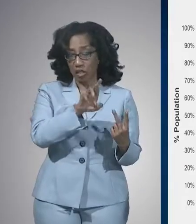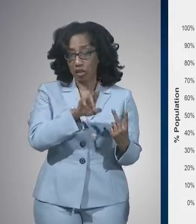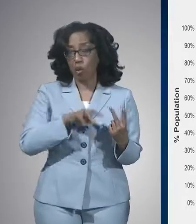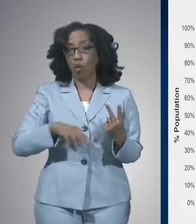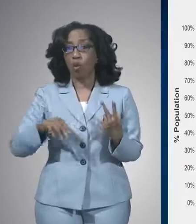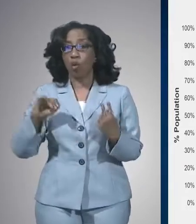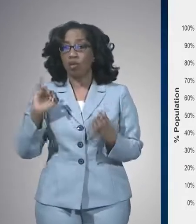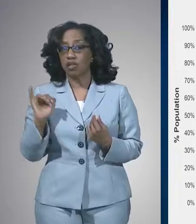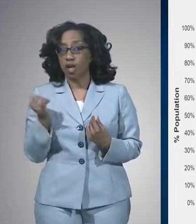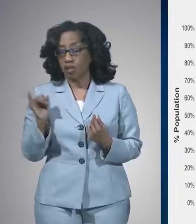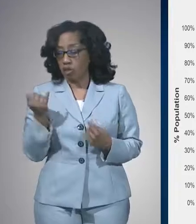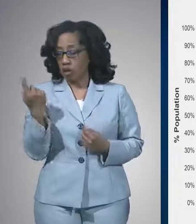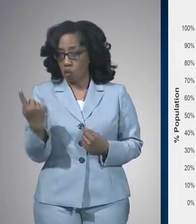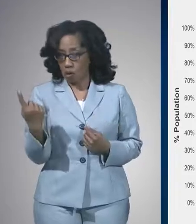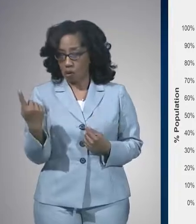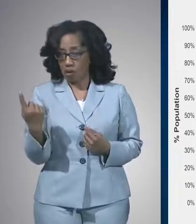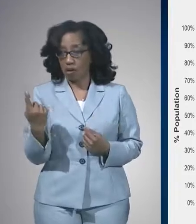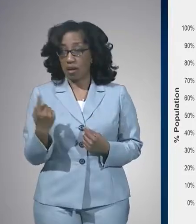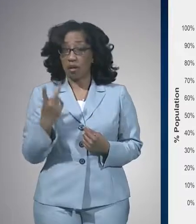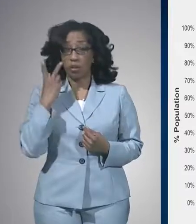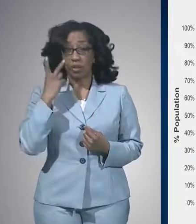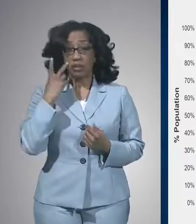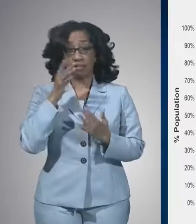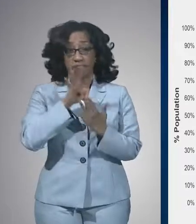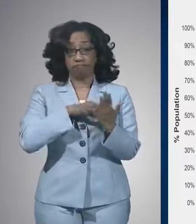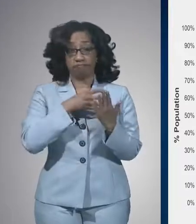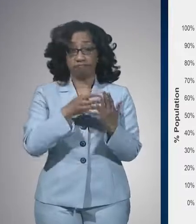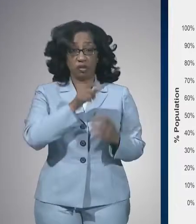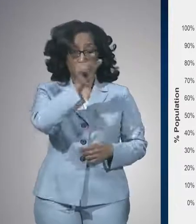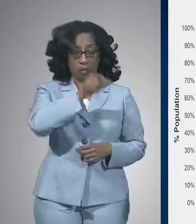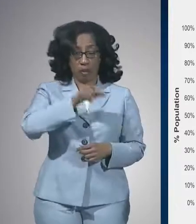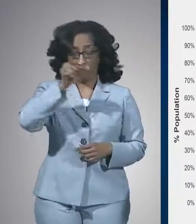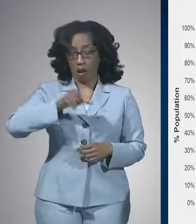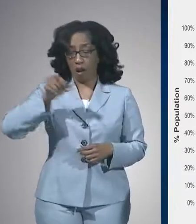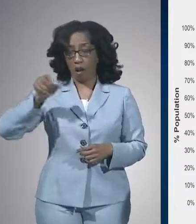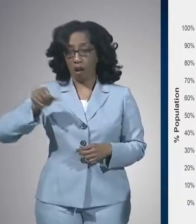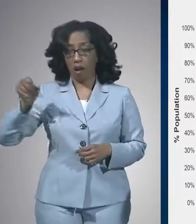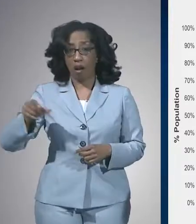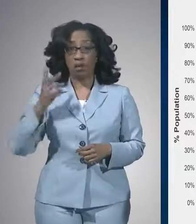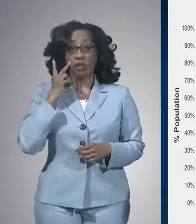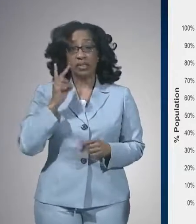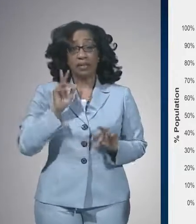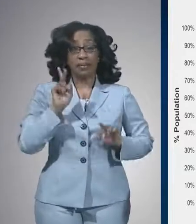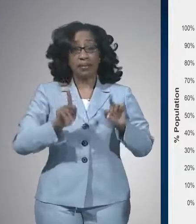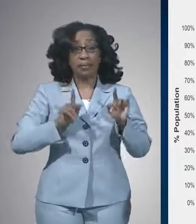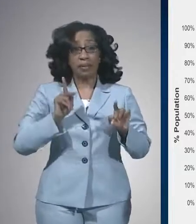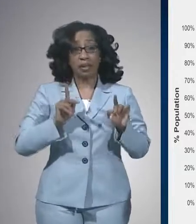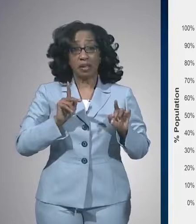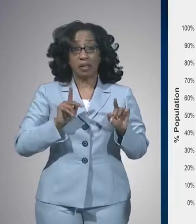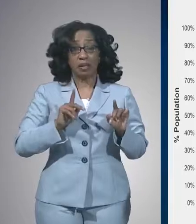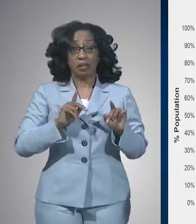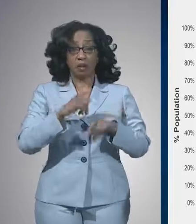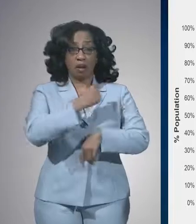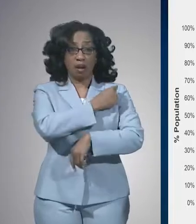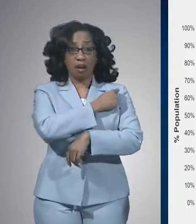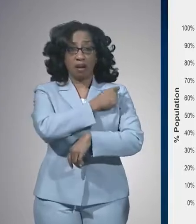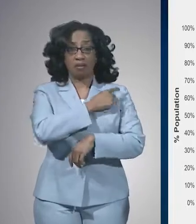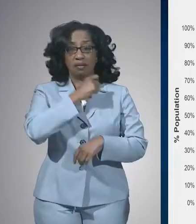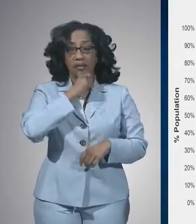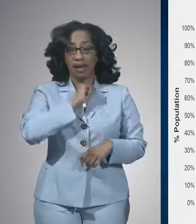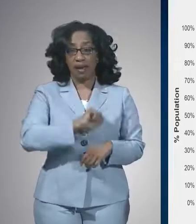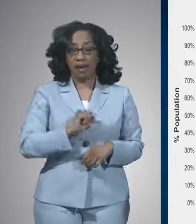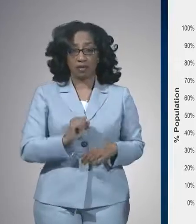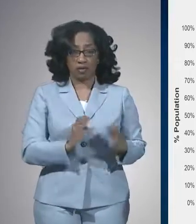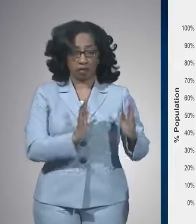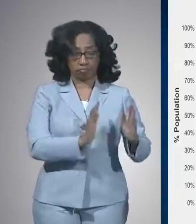J&J. This bar graph shows the population vaccinated by age group, and as you can see, 5